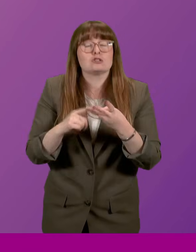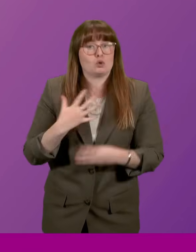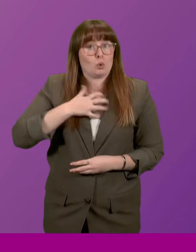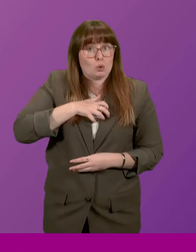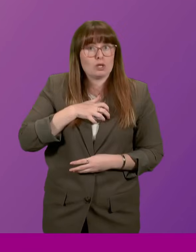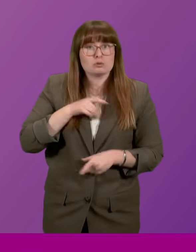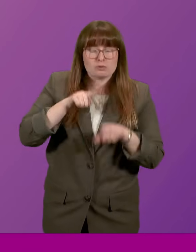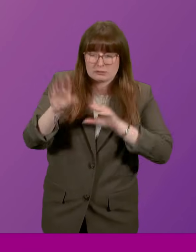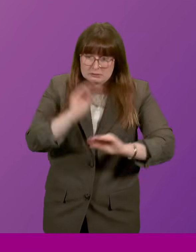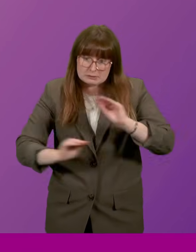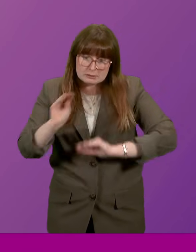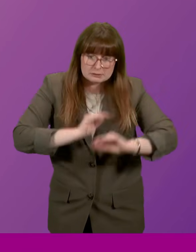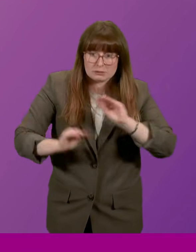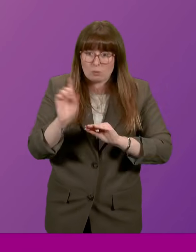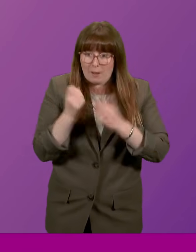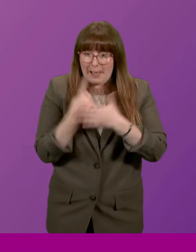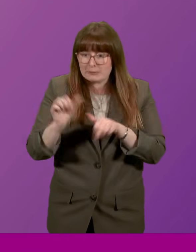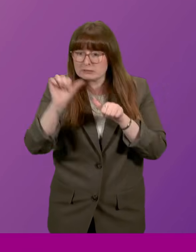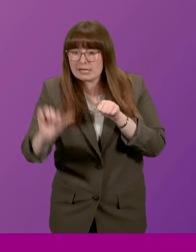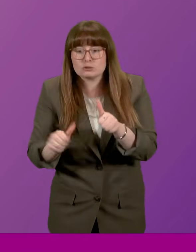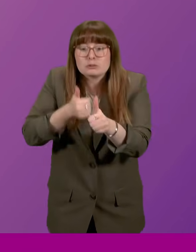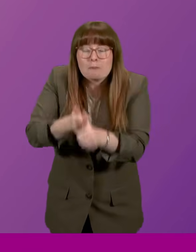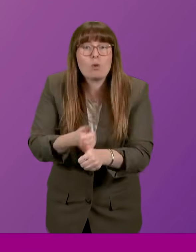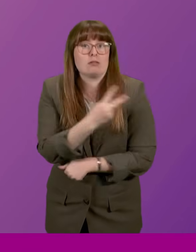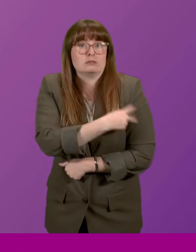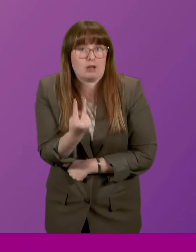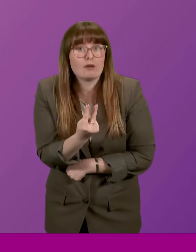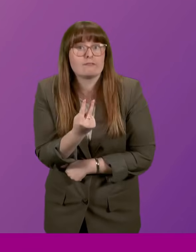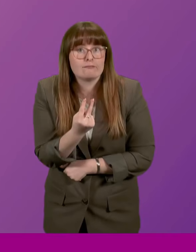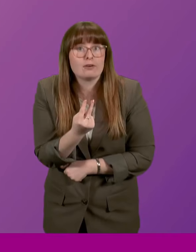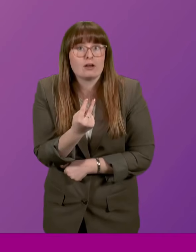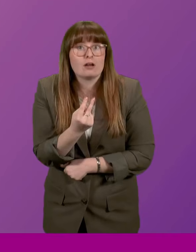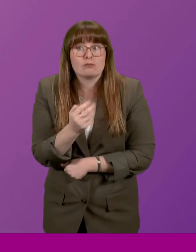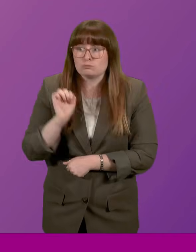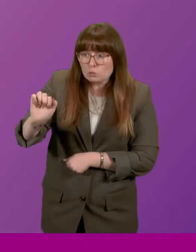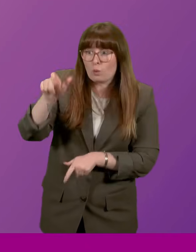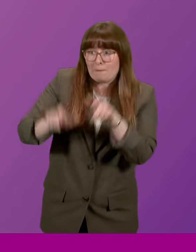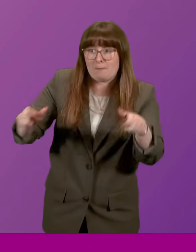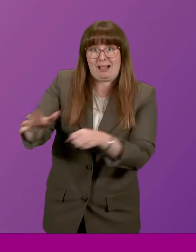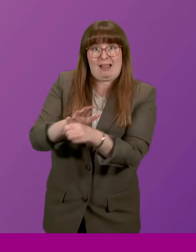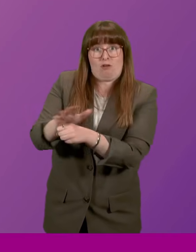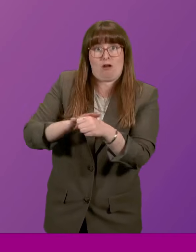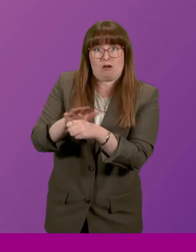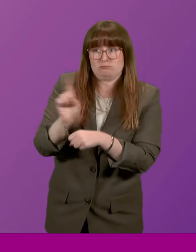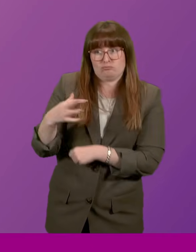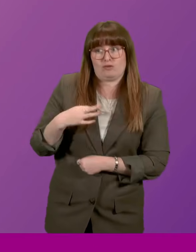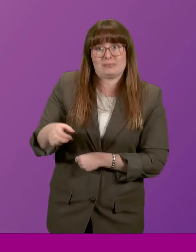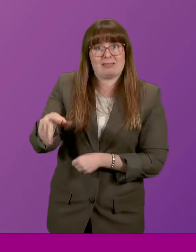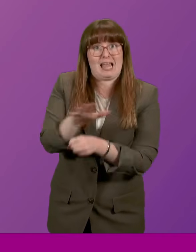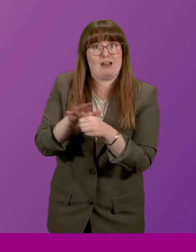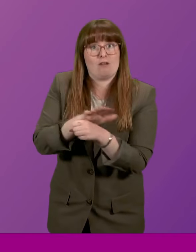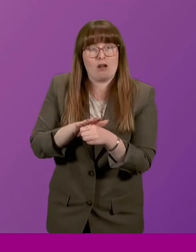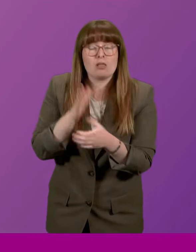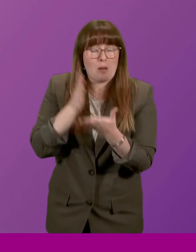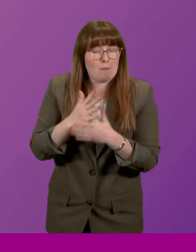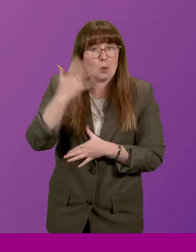identify approaches that will help to support the workforce, Ms Ewing's constituents, as the constituency member, who are